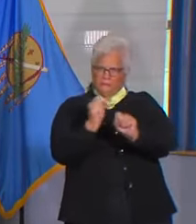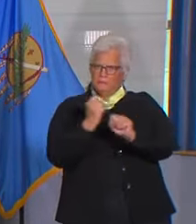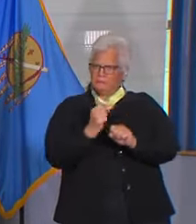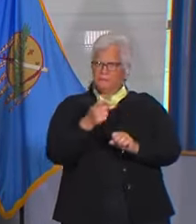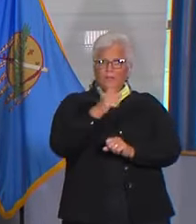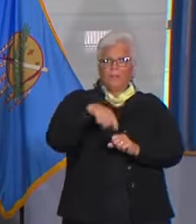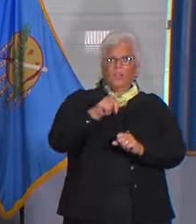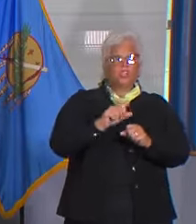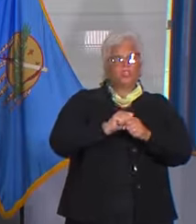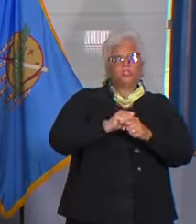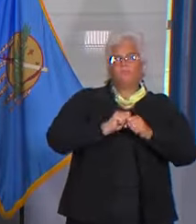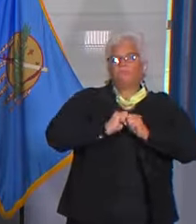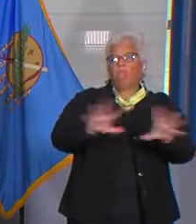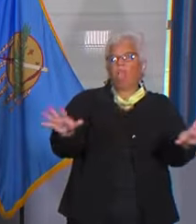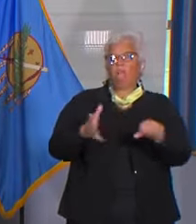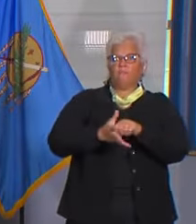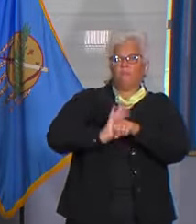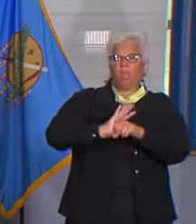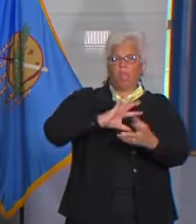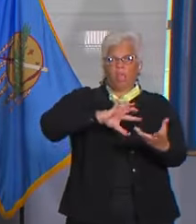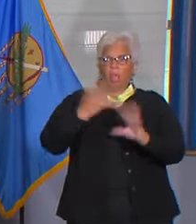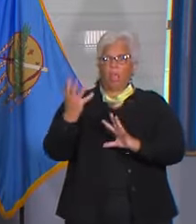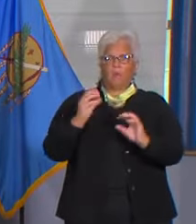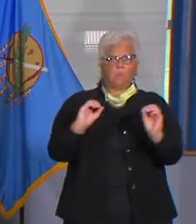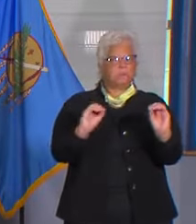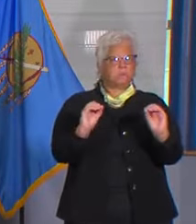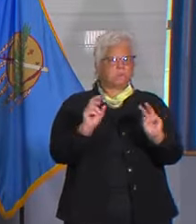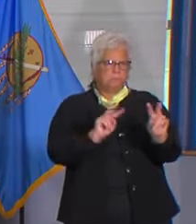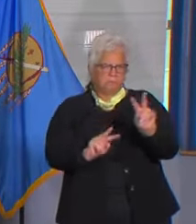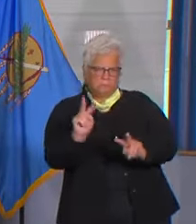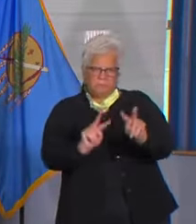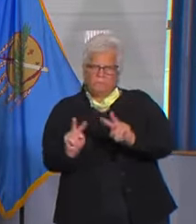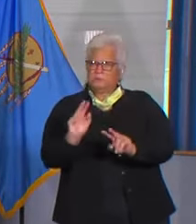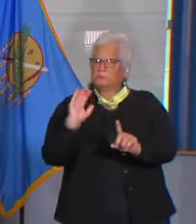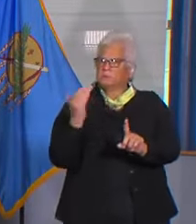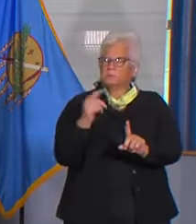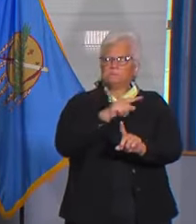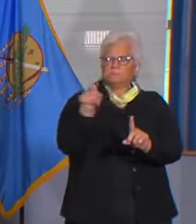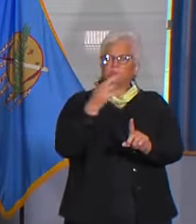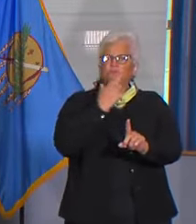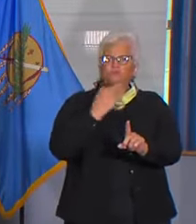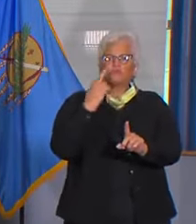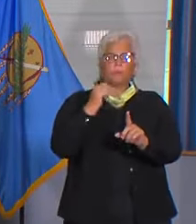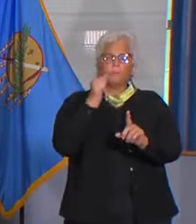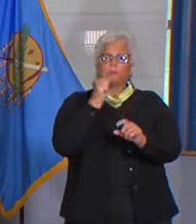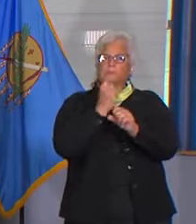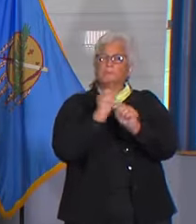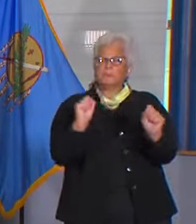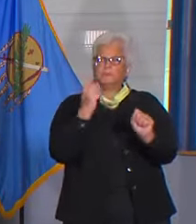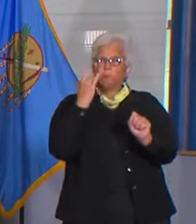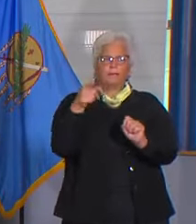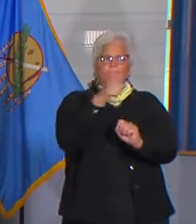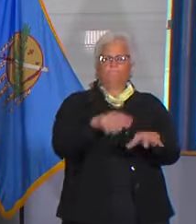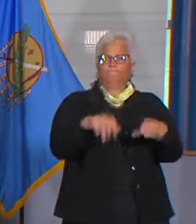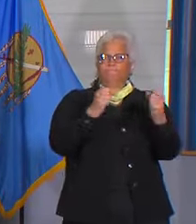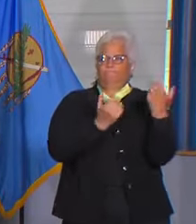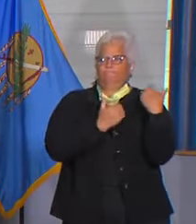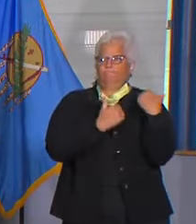effective measures that our responsible restaurant and bar operators here in Tulsa have put in